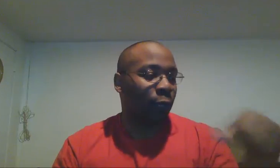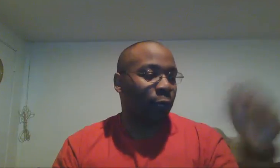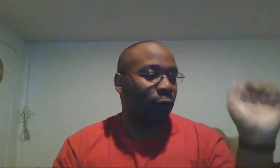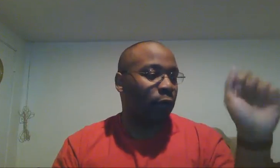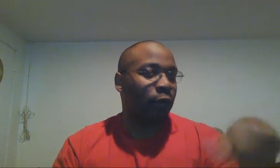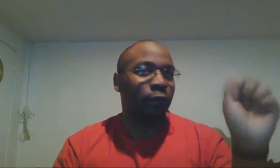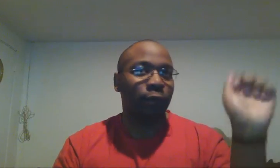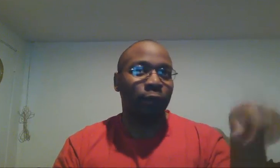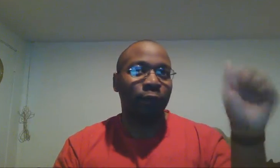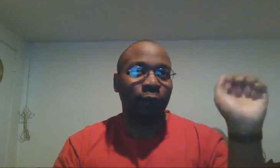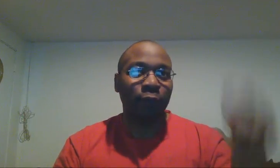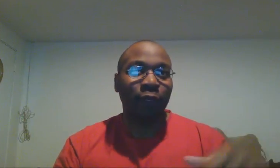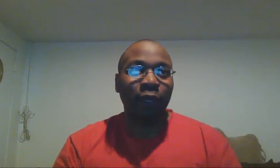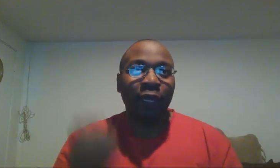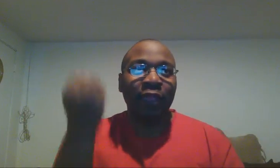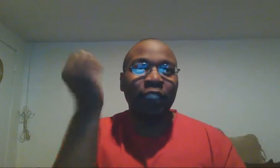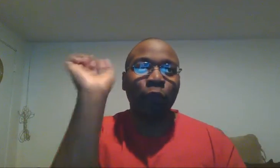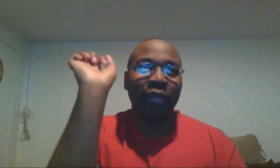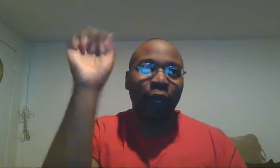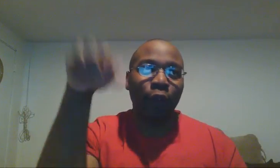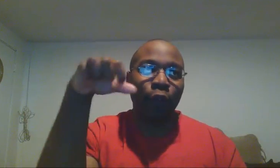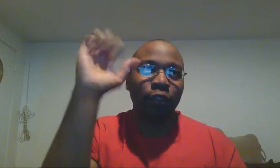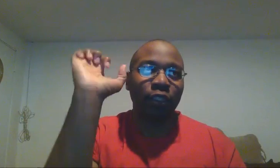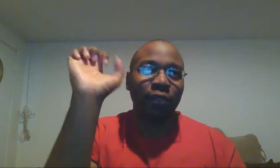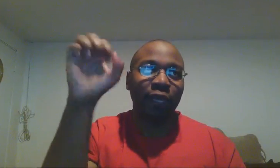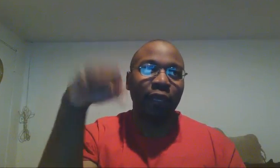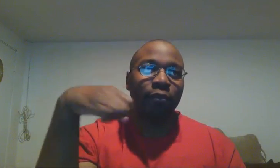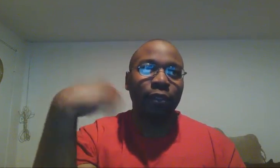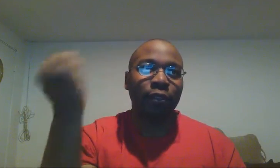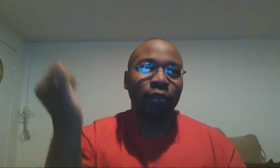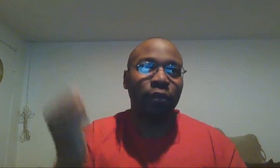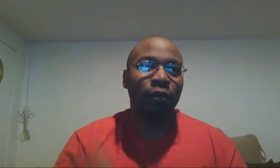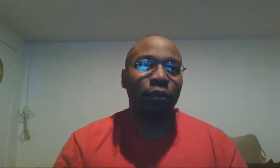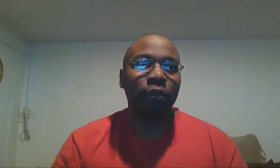don't. This one kind of hurts sometimes.